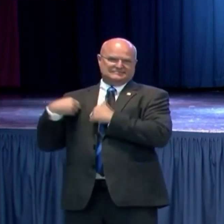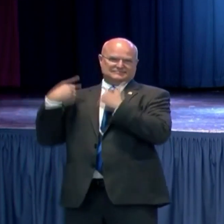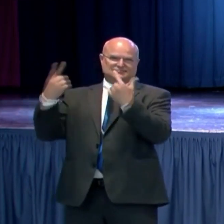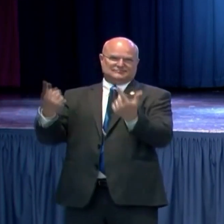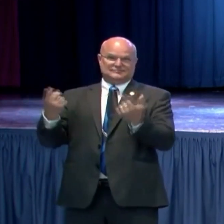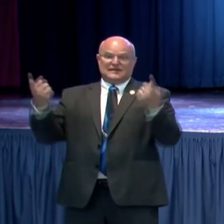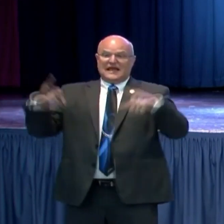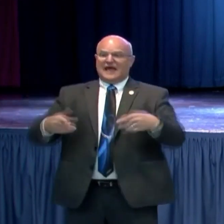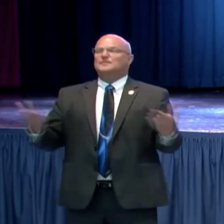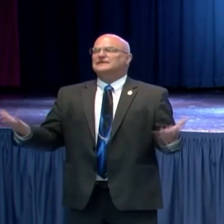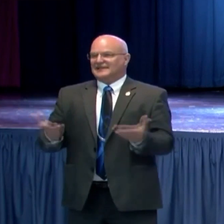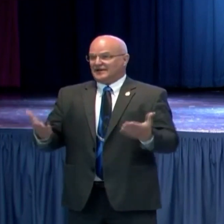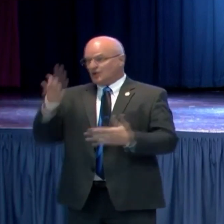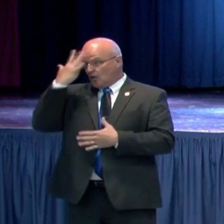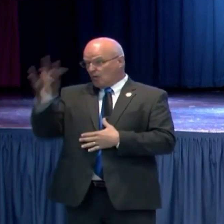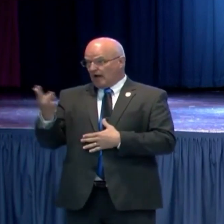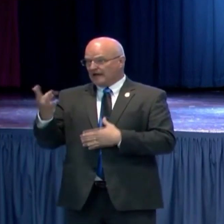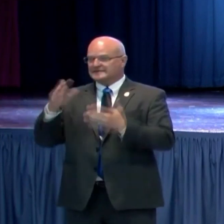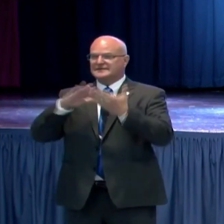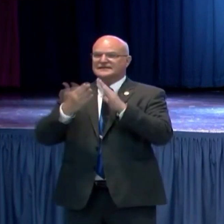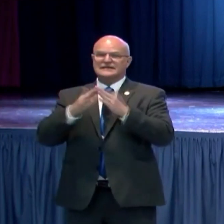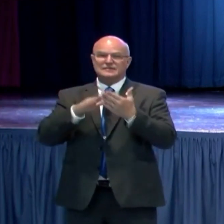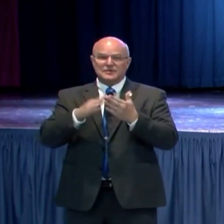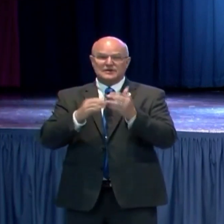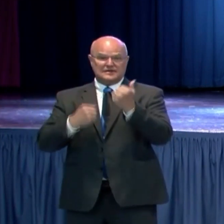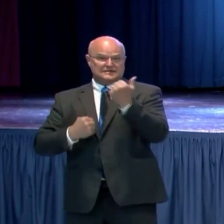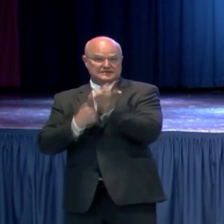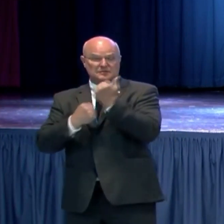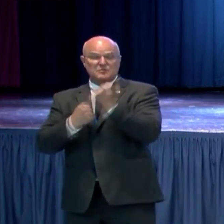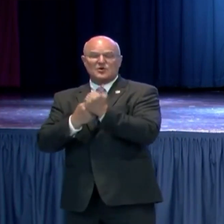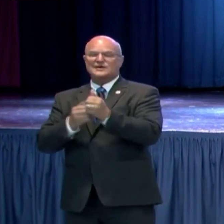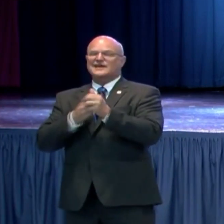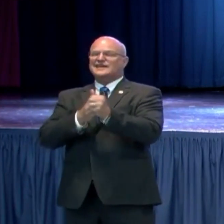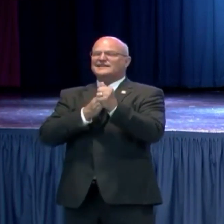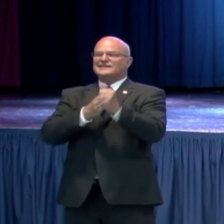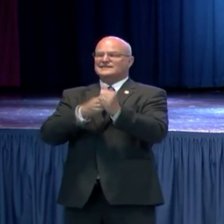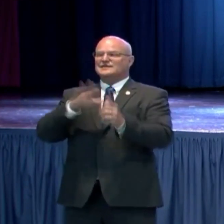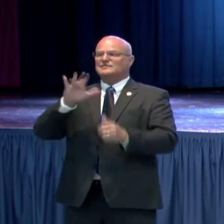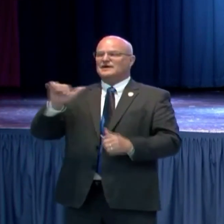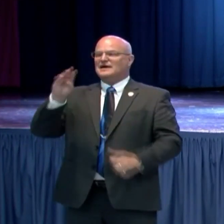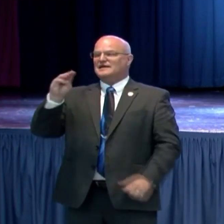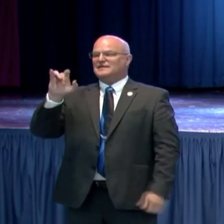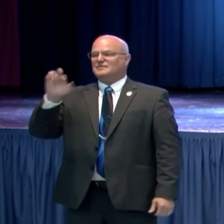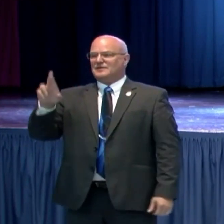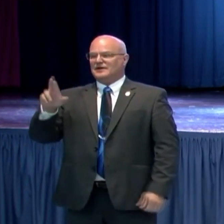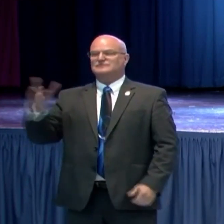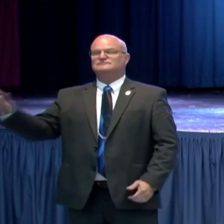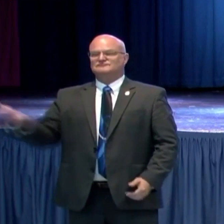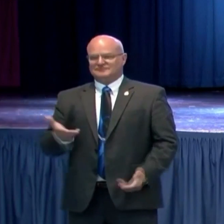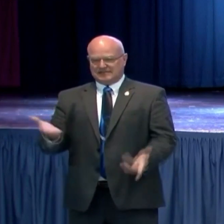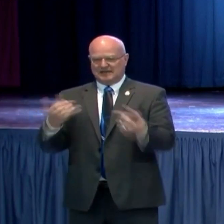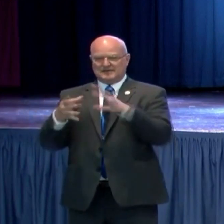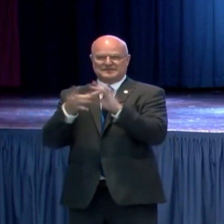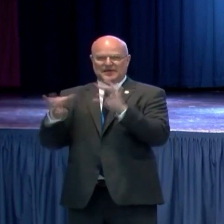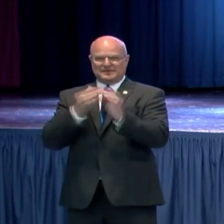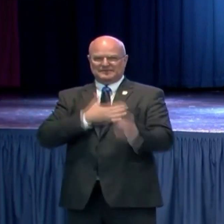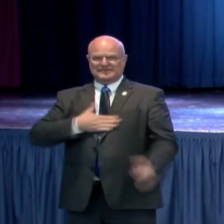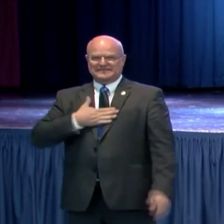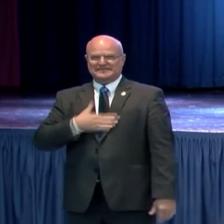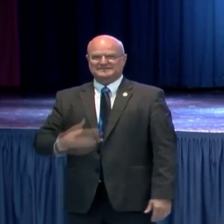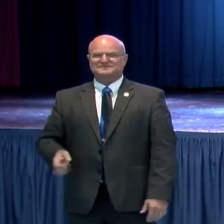it happened right here because of the community, the support, and the leadership of the mayor. So, Mayor, I invite you to come make comment.